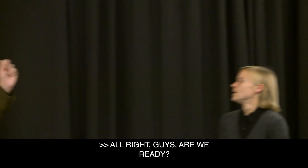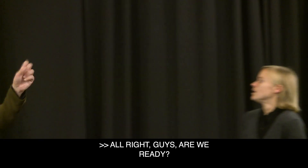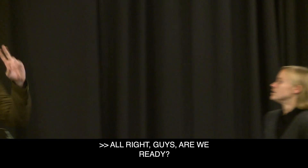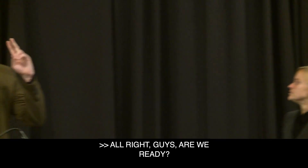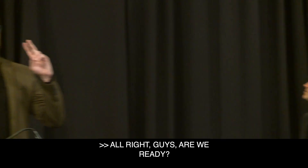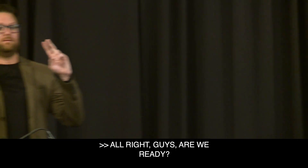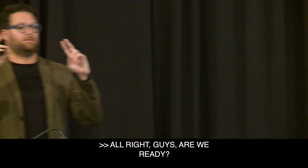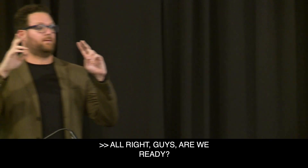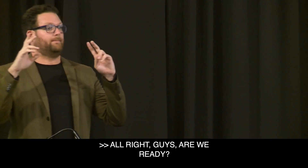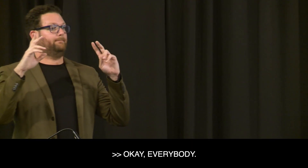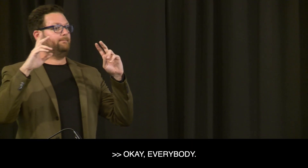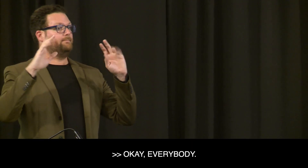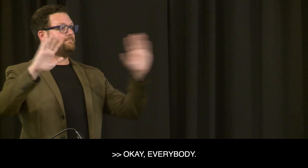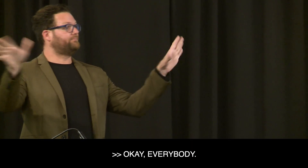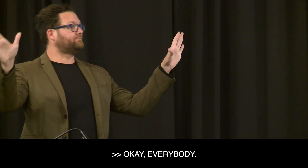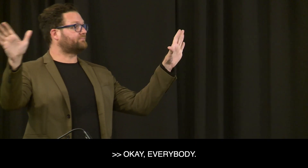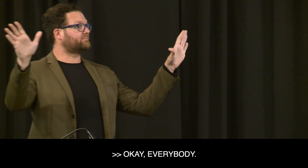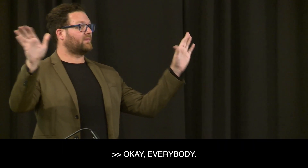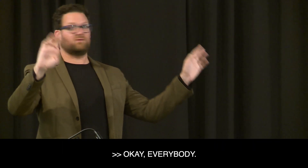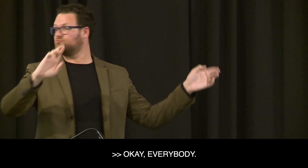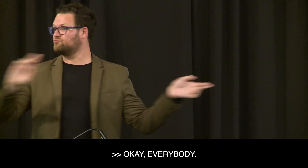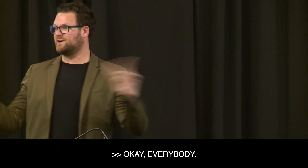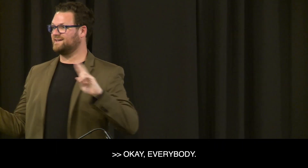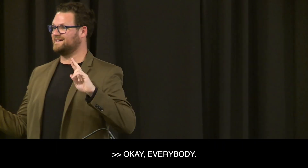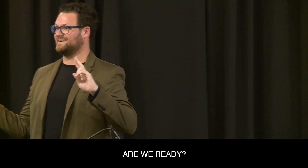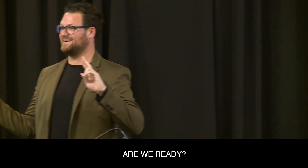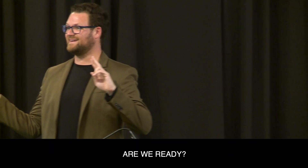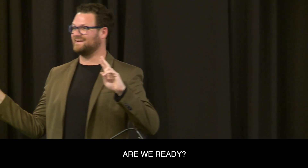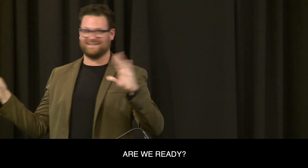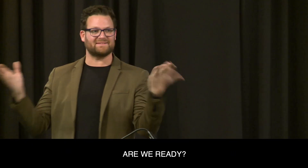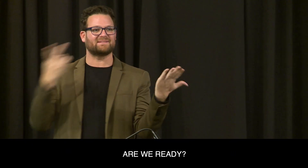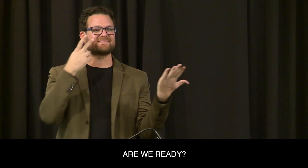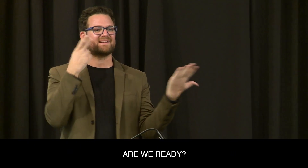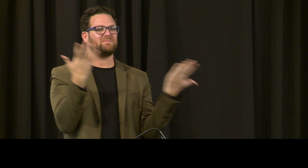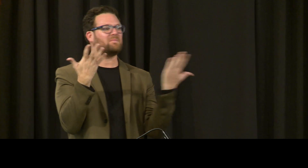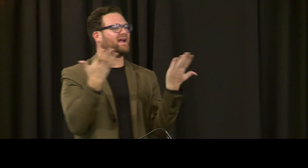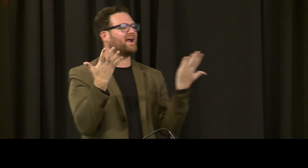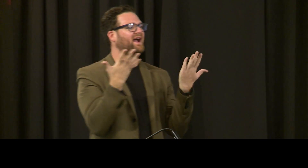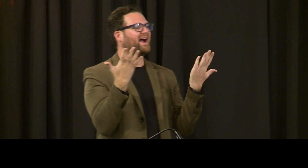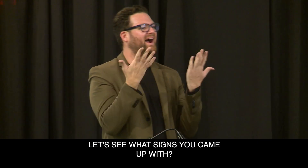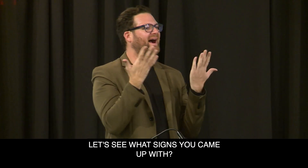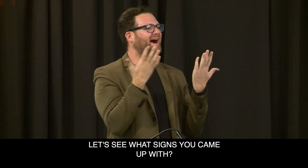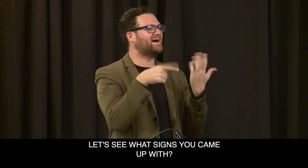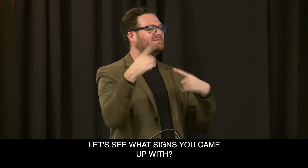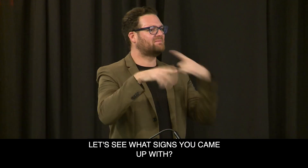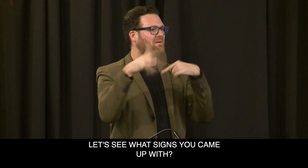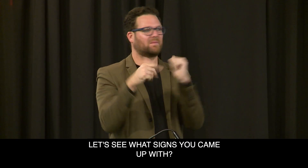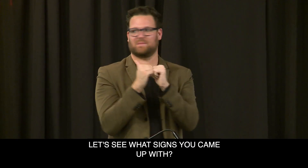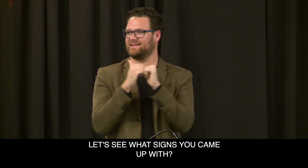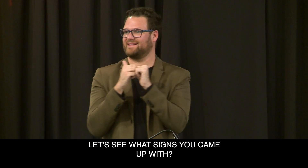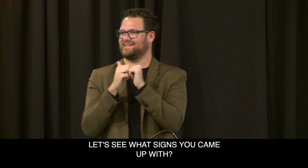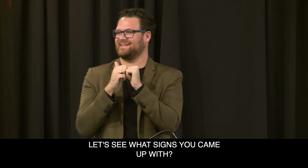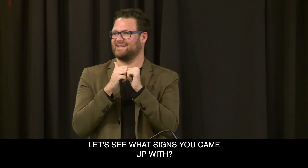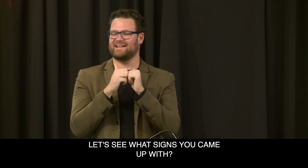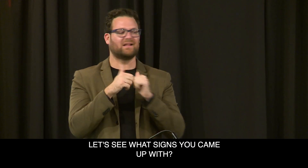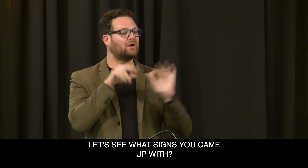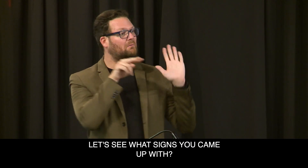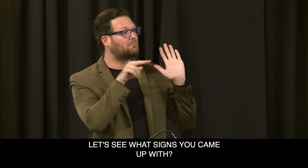All right, guys, are we Okay, ready? everybody. Are we ready? Let's see what signs you came up with.